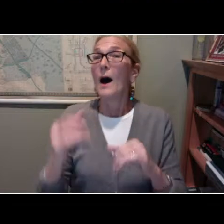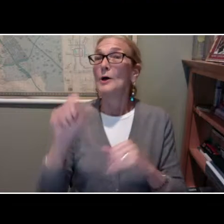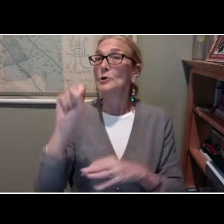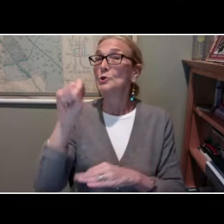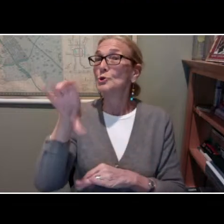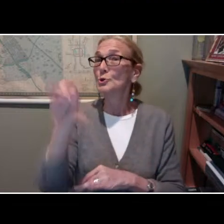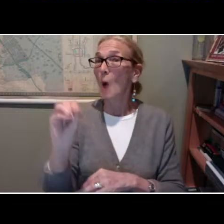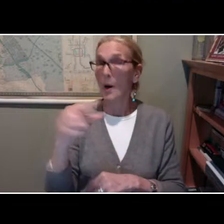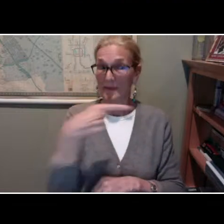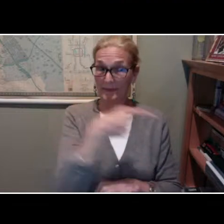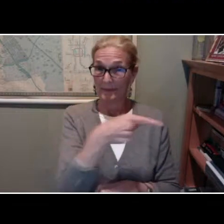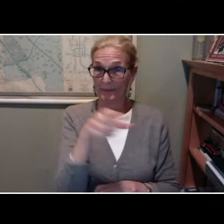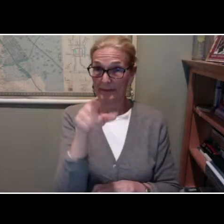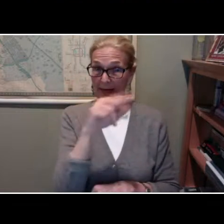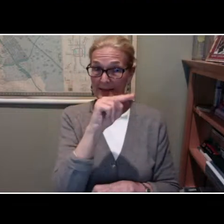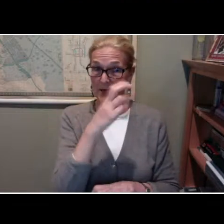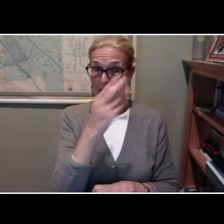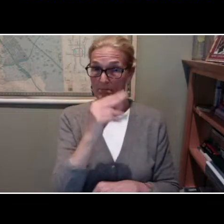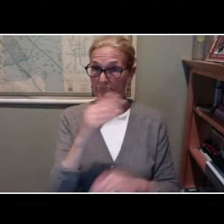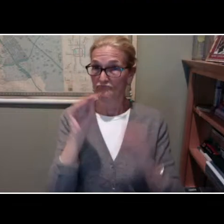Ohio this year.